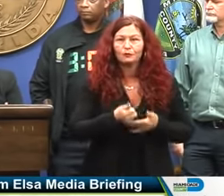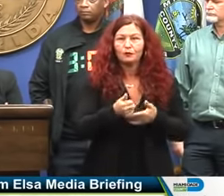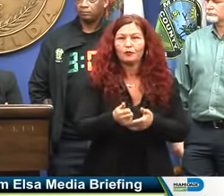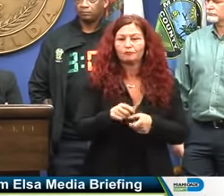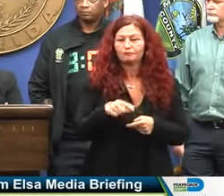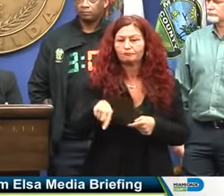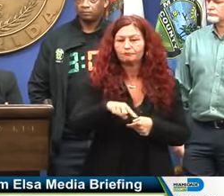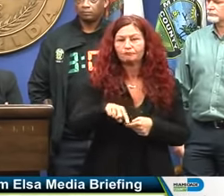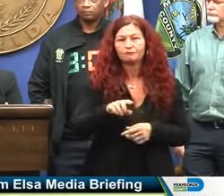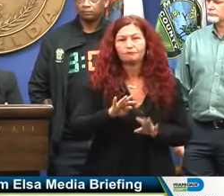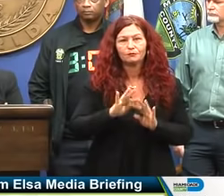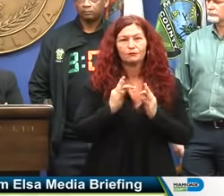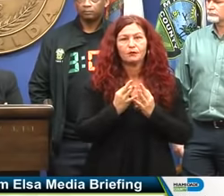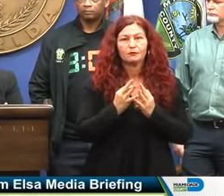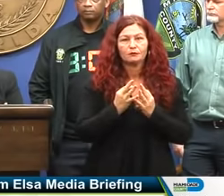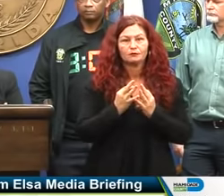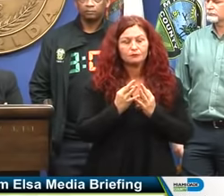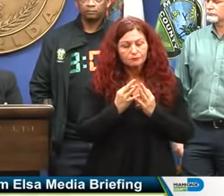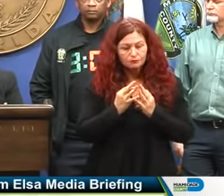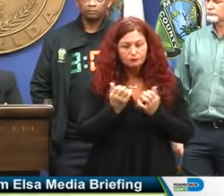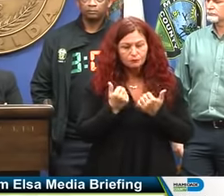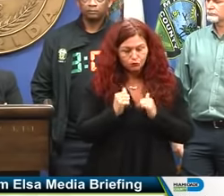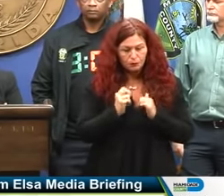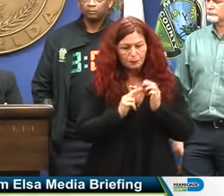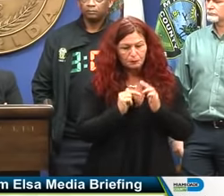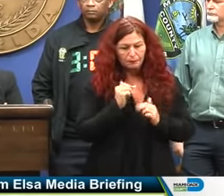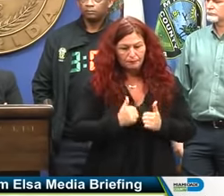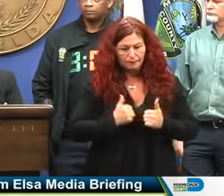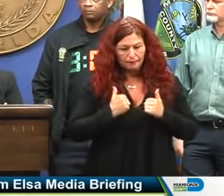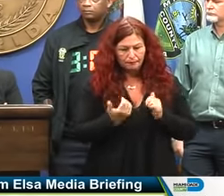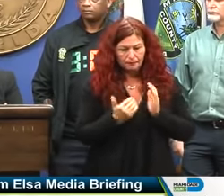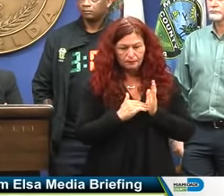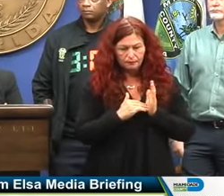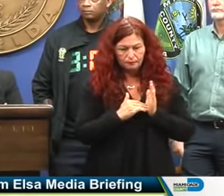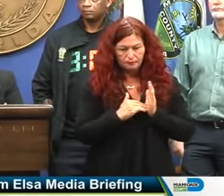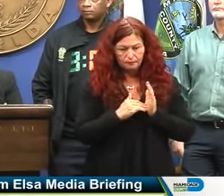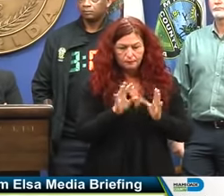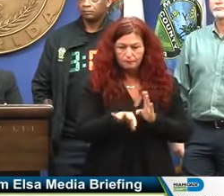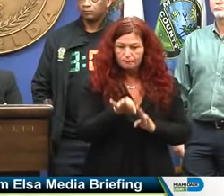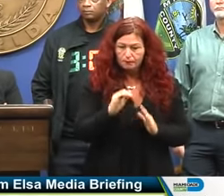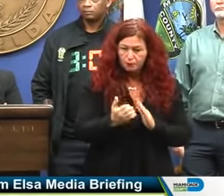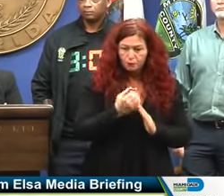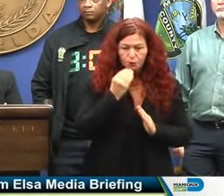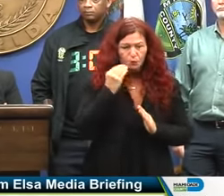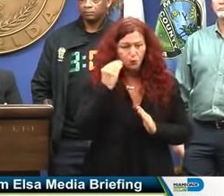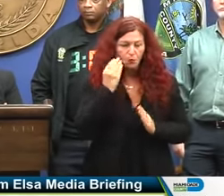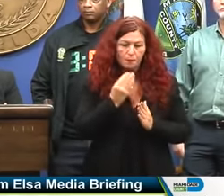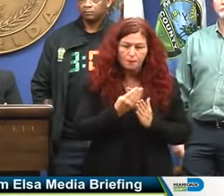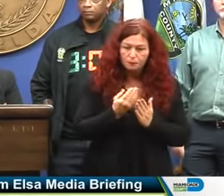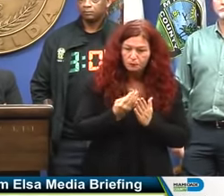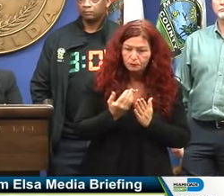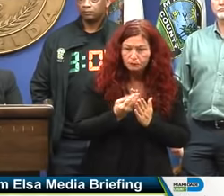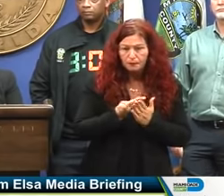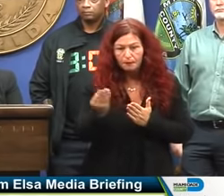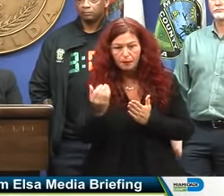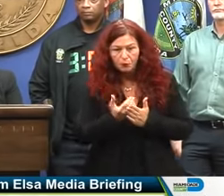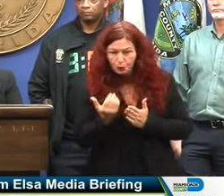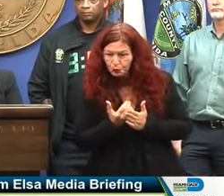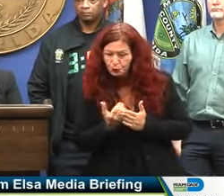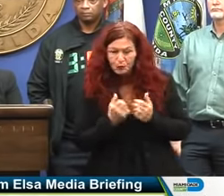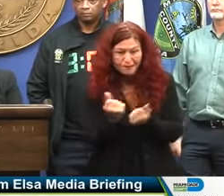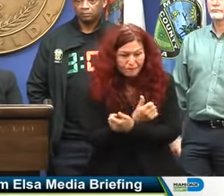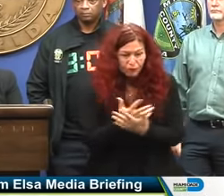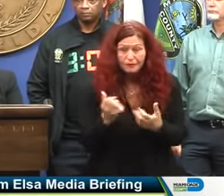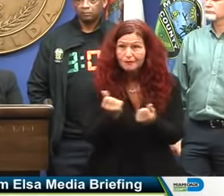them to rebuild and meet their unmet needs, and they have already been getting this assistance. I also want